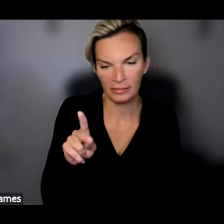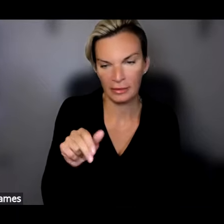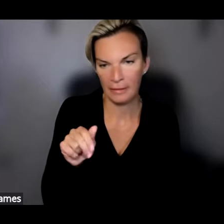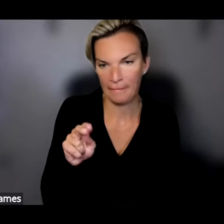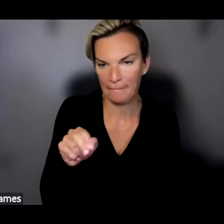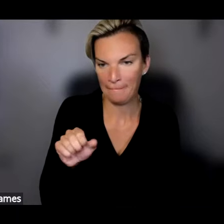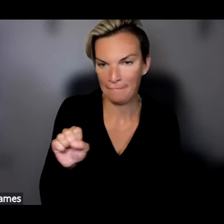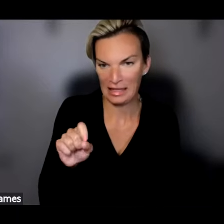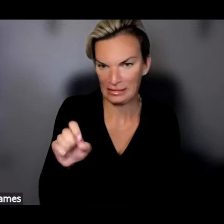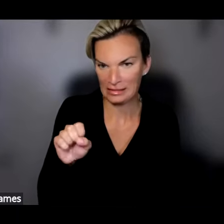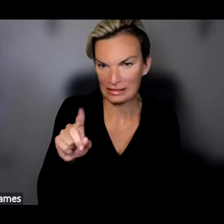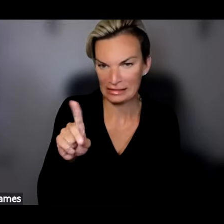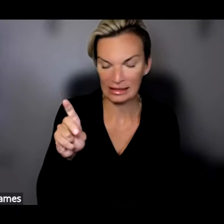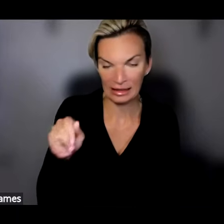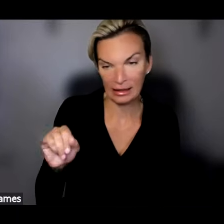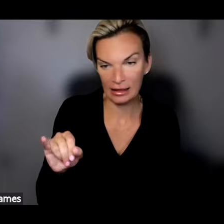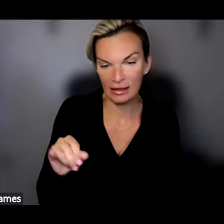District.